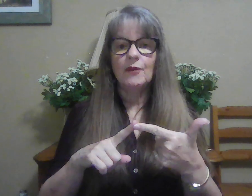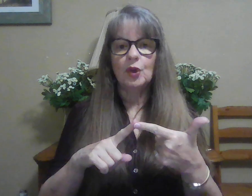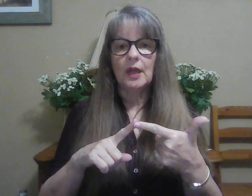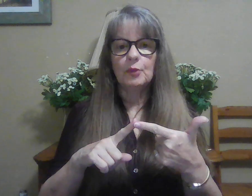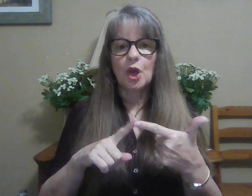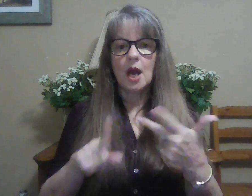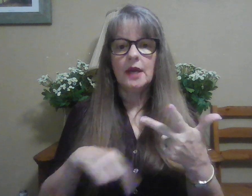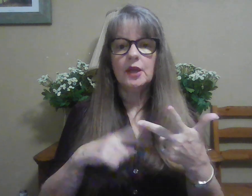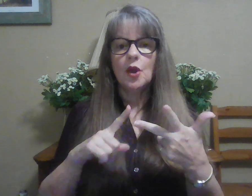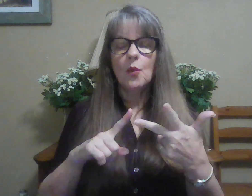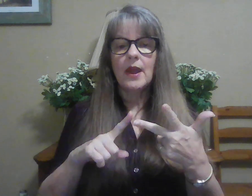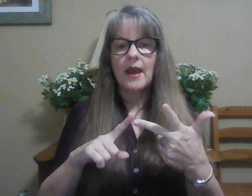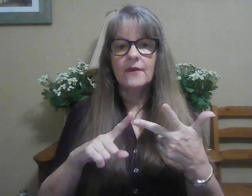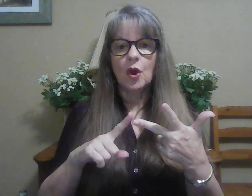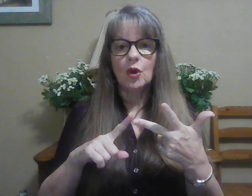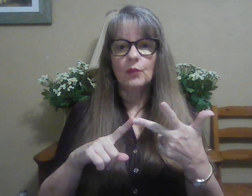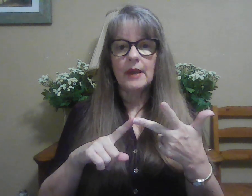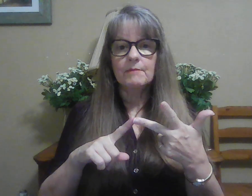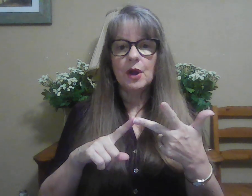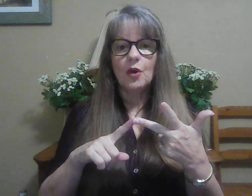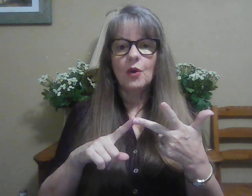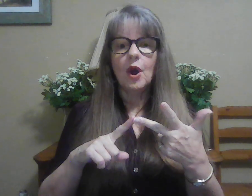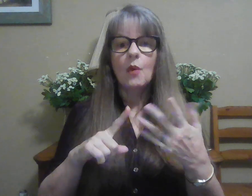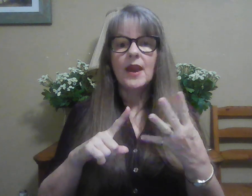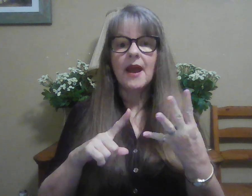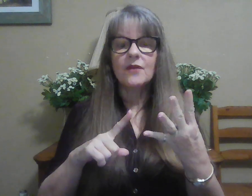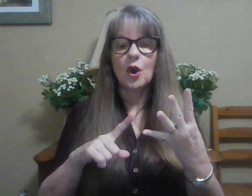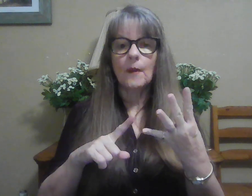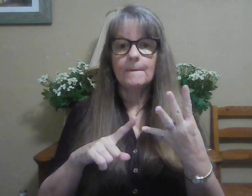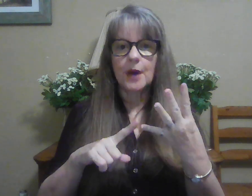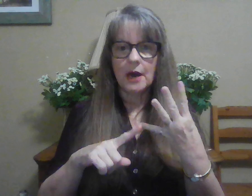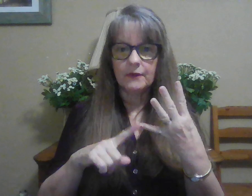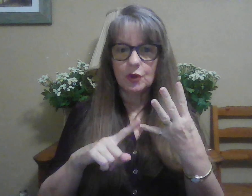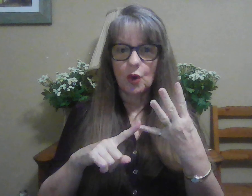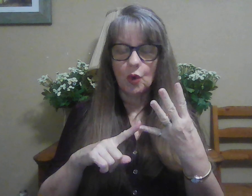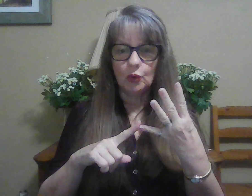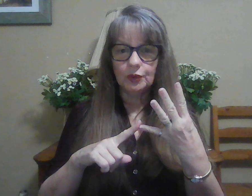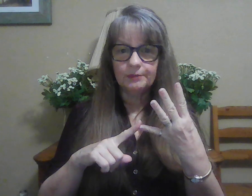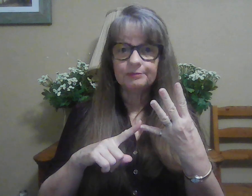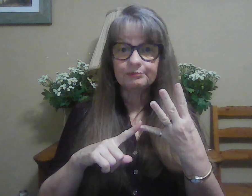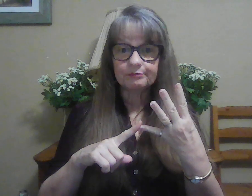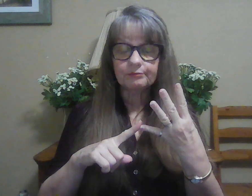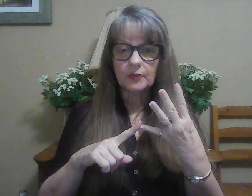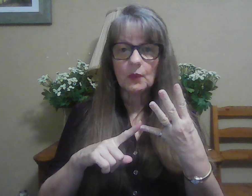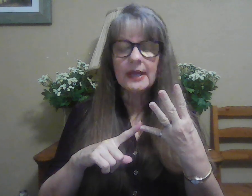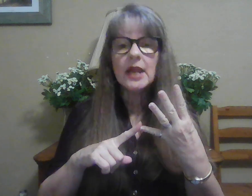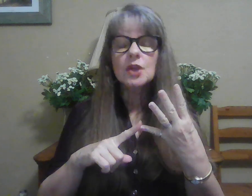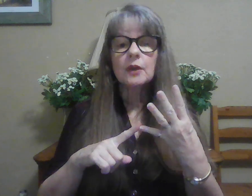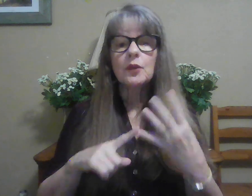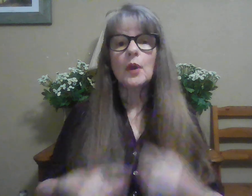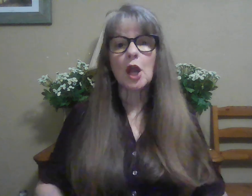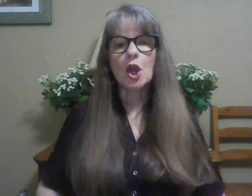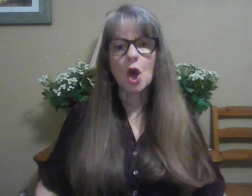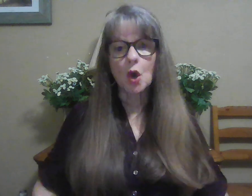our leprechaun, we have our rainbow, we have our pot of gold, right? So if you want a